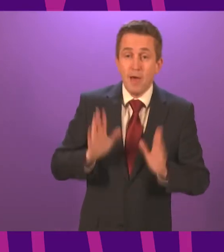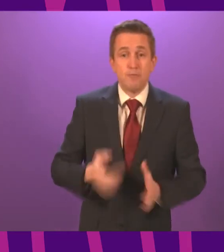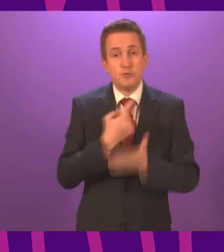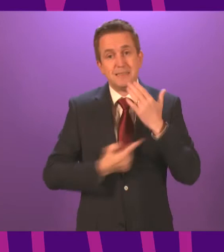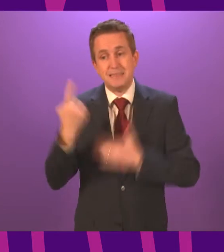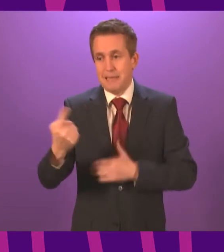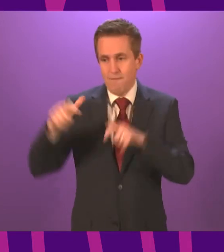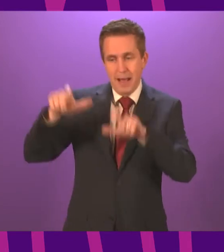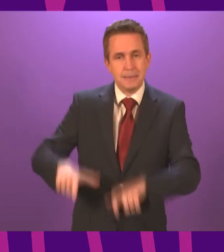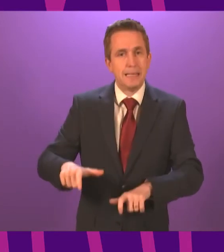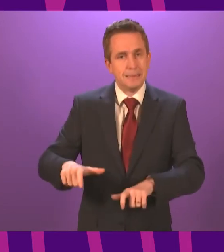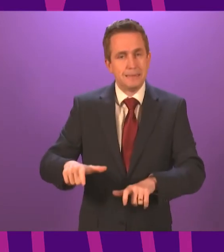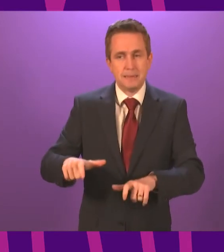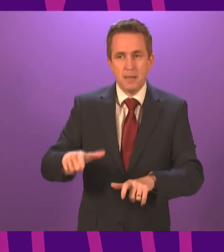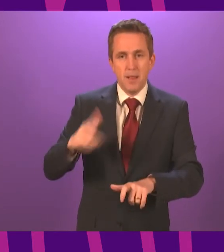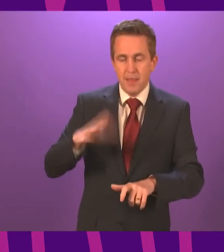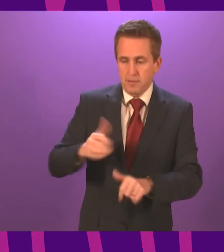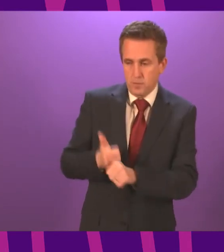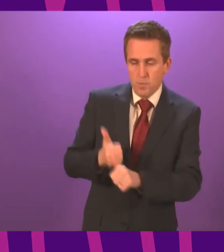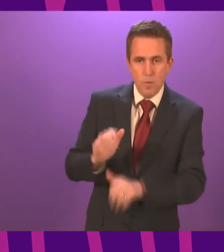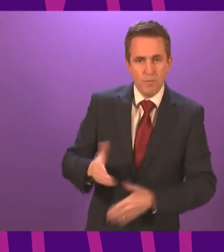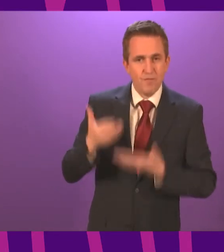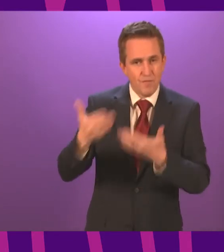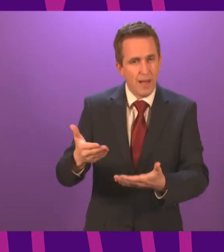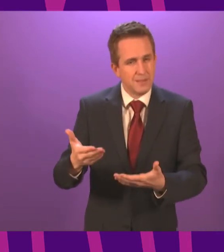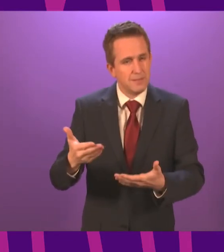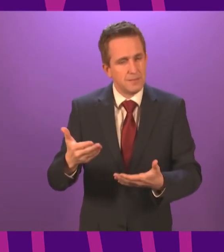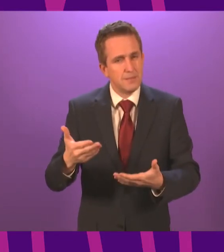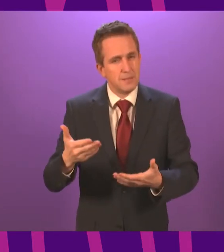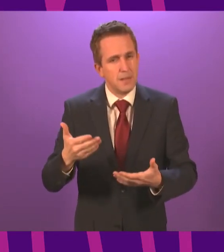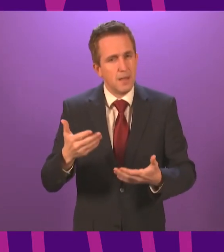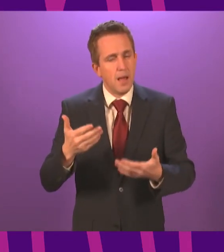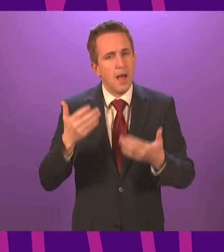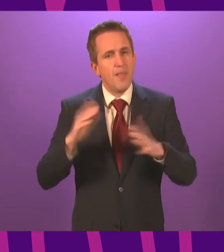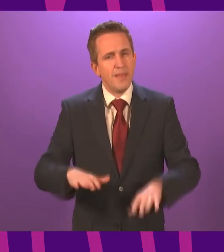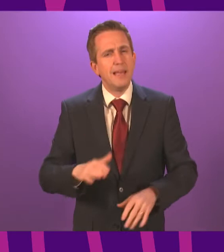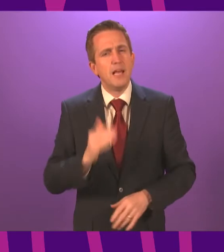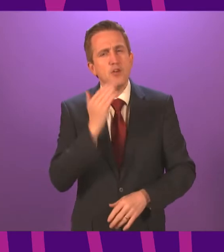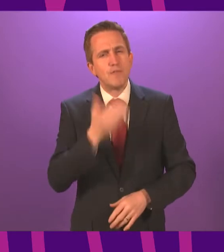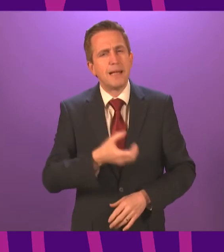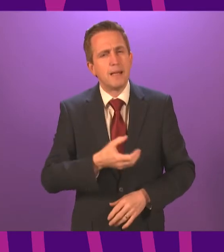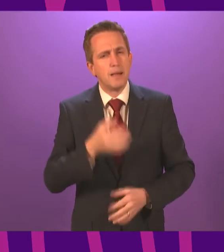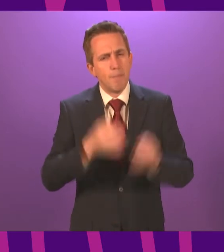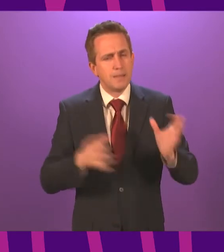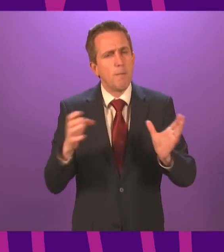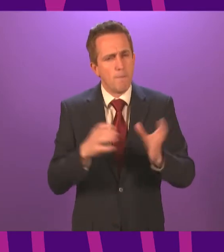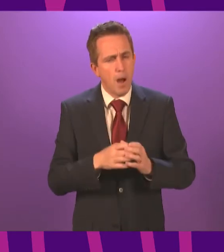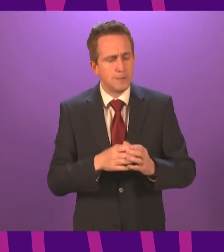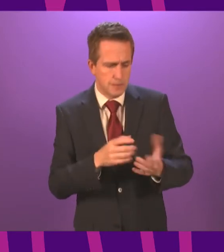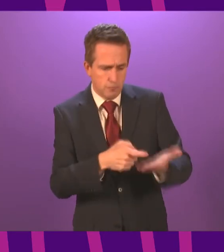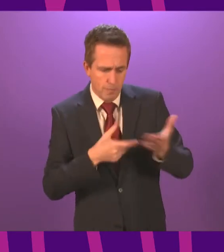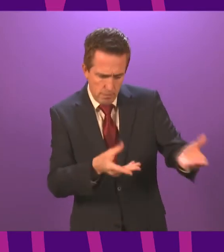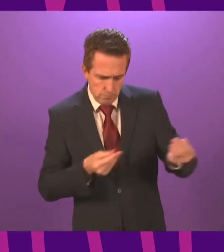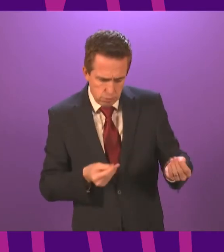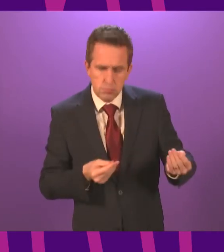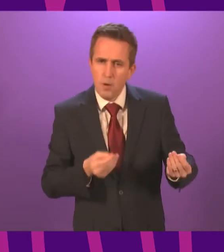Test and Protect play in controlling the spread of the virus. And that's why we are happy to accept the amendment from the Green Party, and will further develop proposals for additional